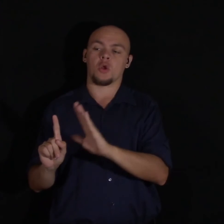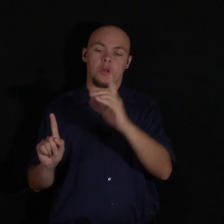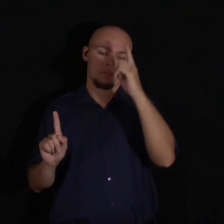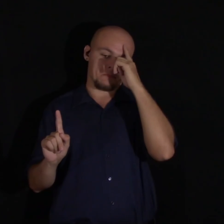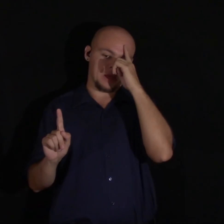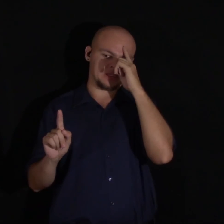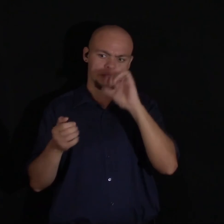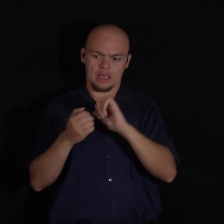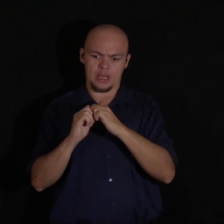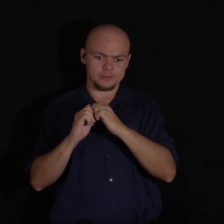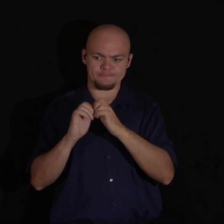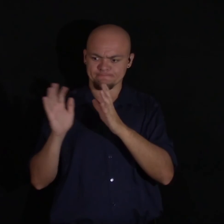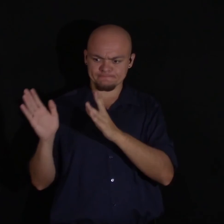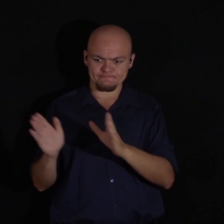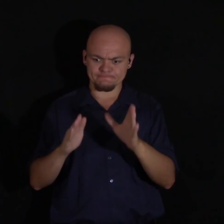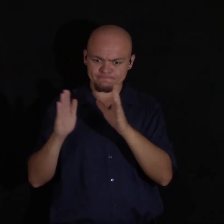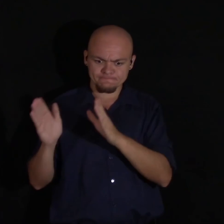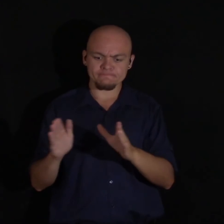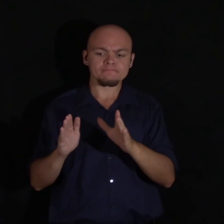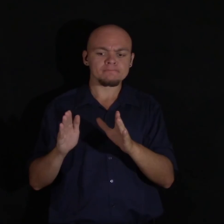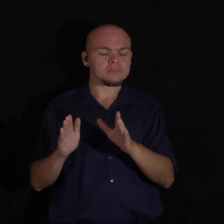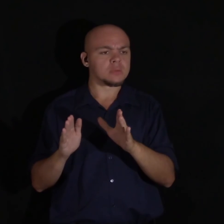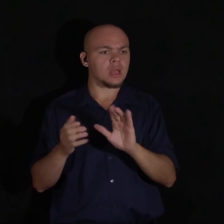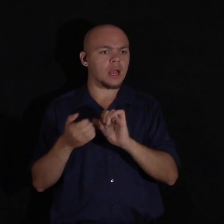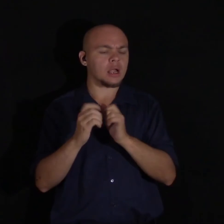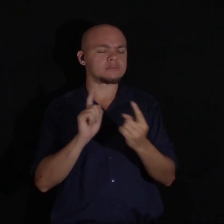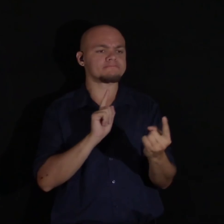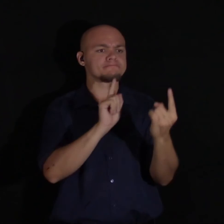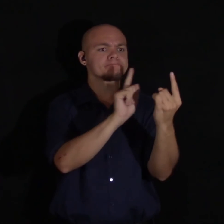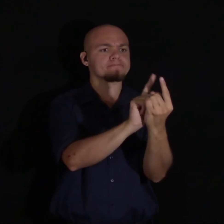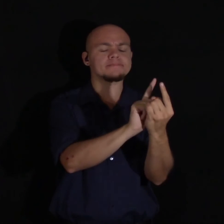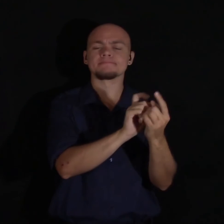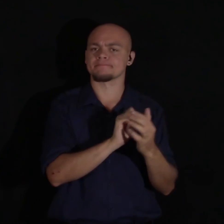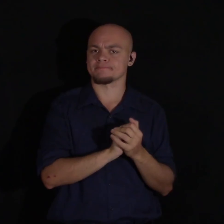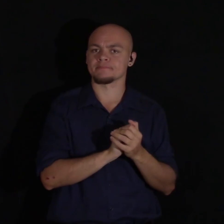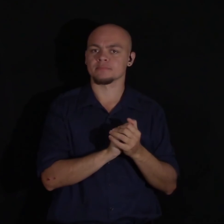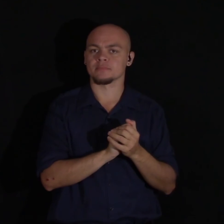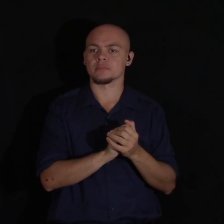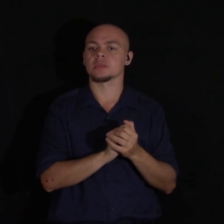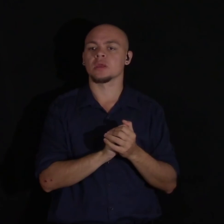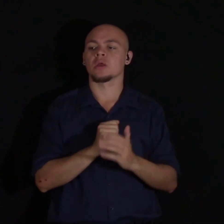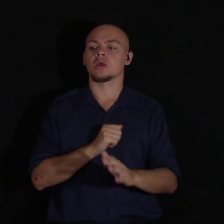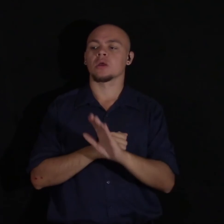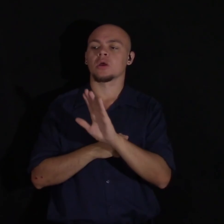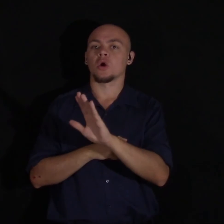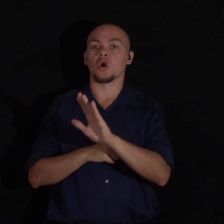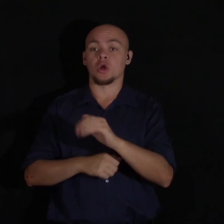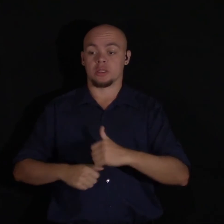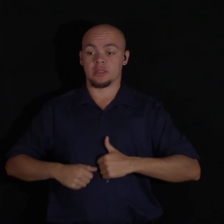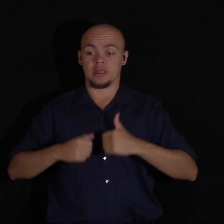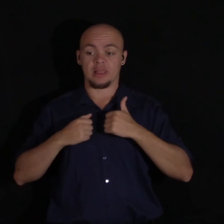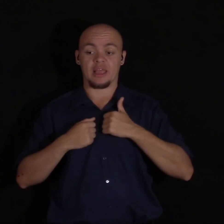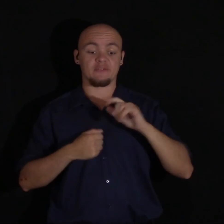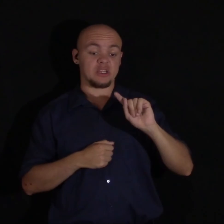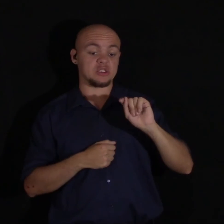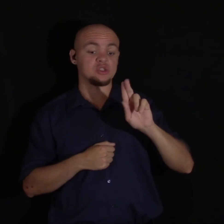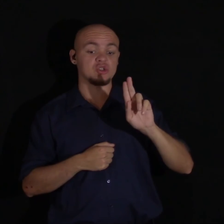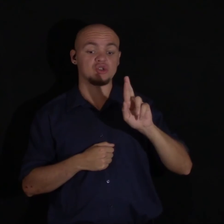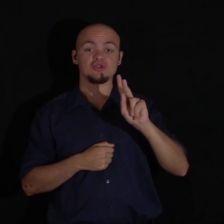conduct that it would become her to pursue in this emergency. A residence in Turkey was abhorrent to her. Her religion and